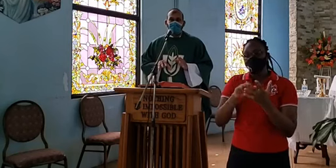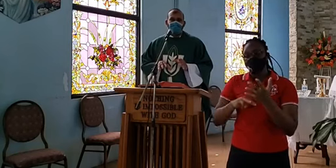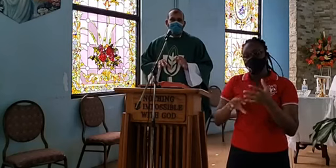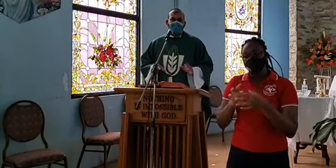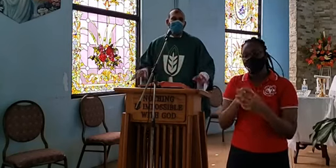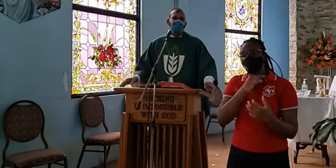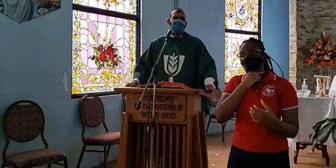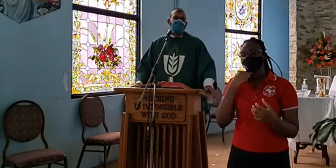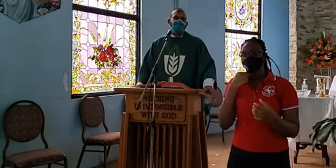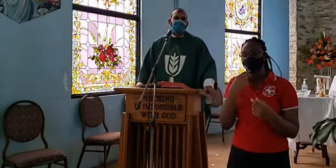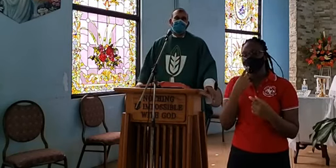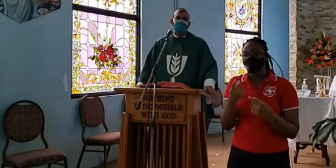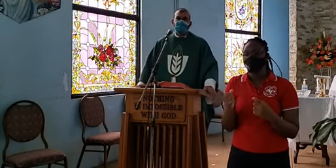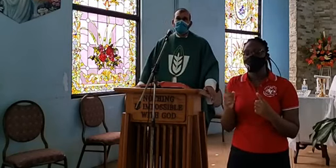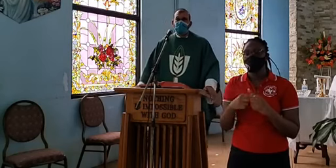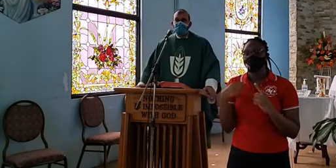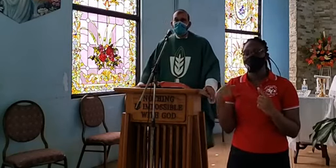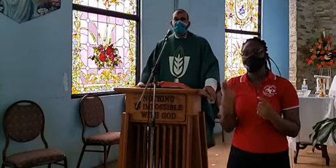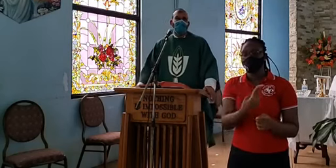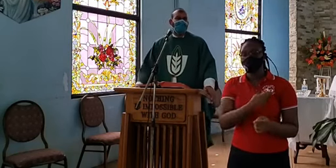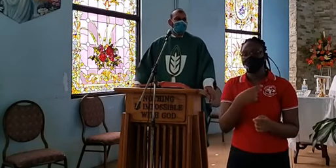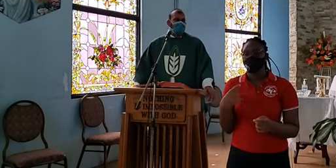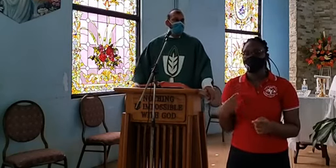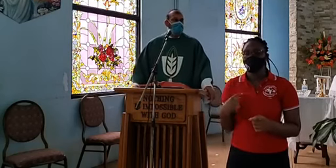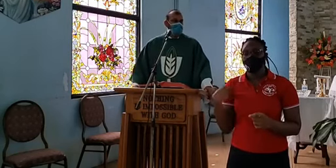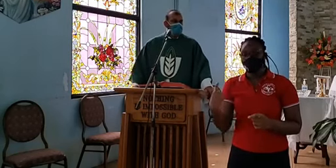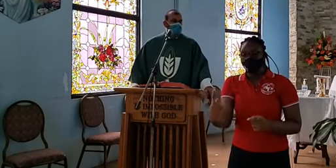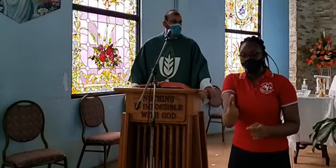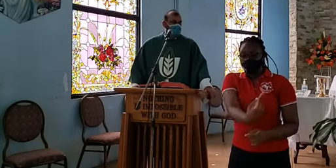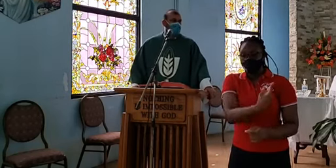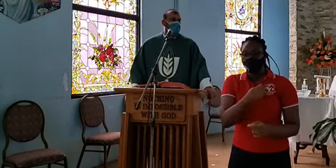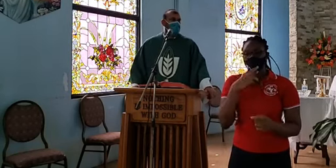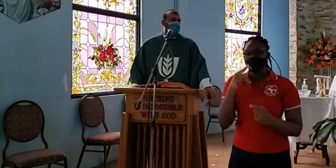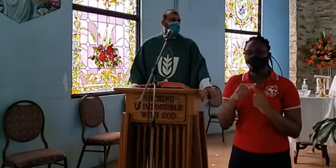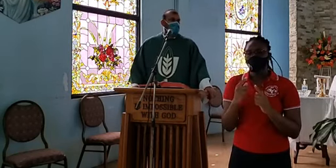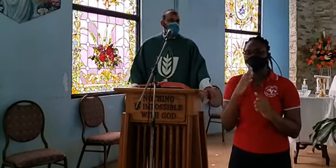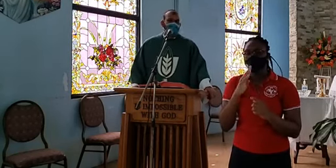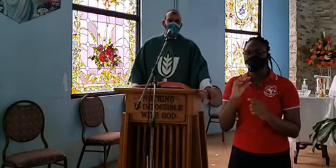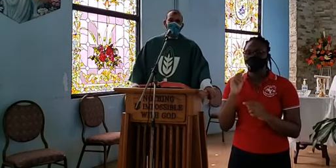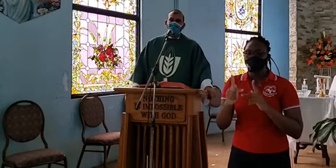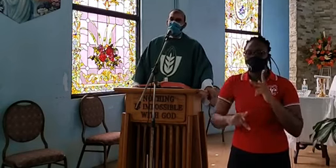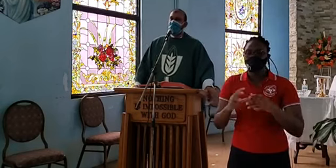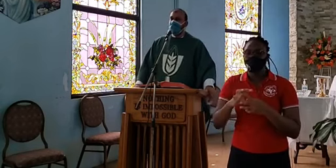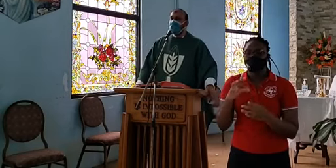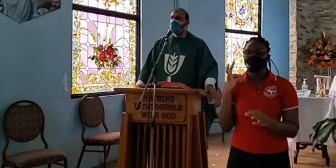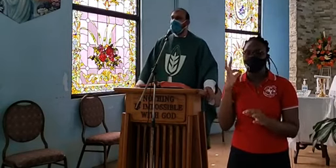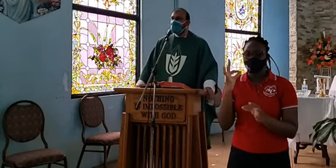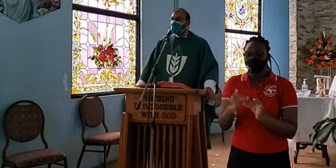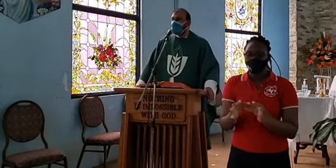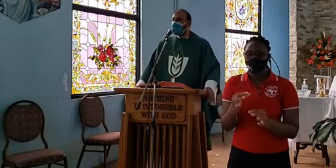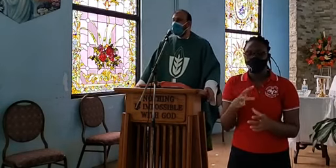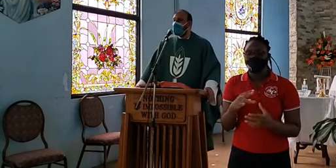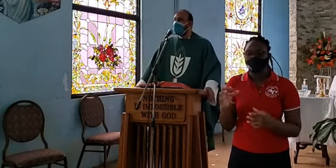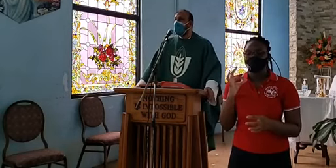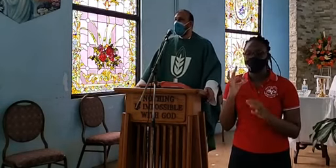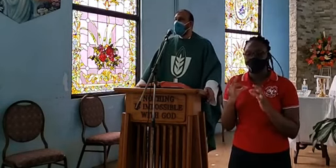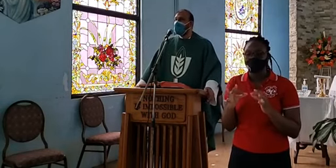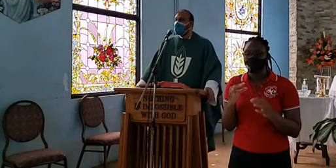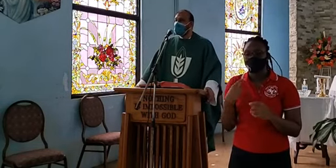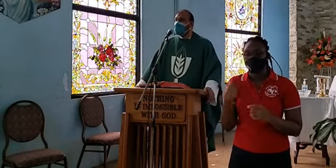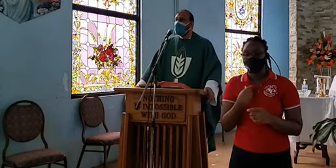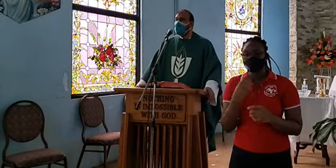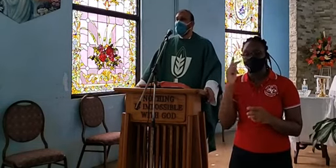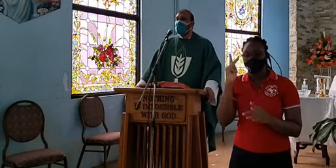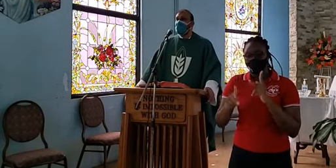today's Gospel is saying to us, we are to be people of faith. And if we are people of faith, we